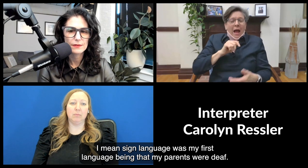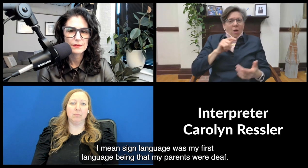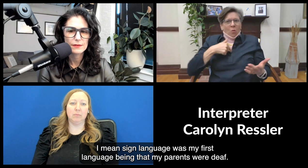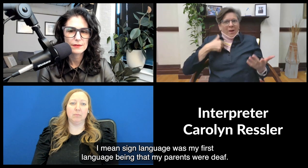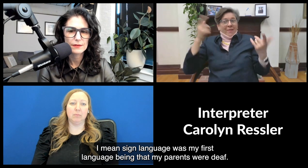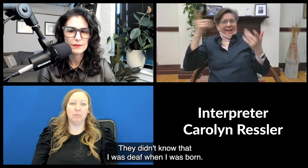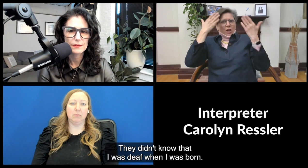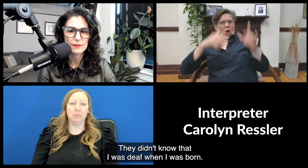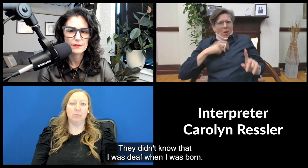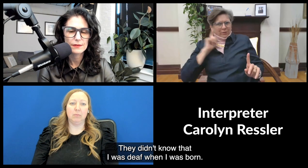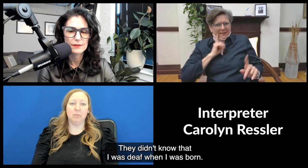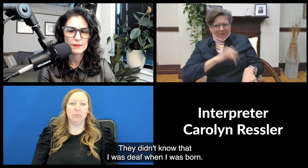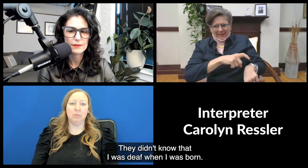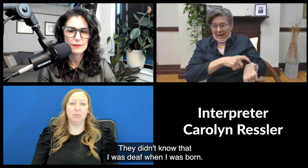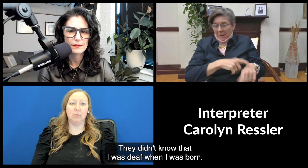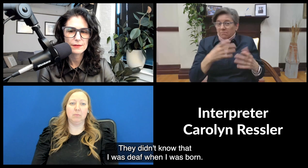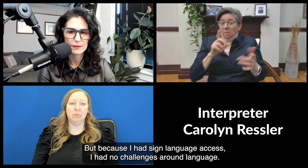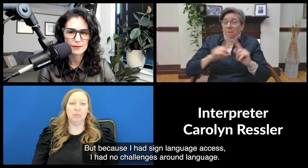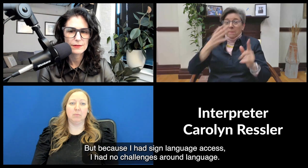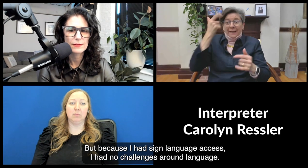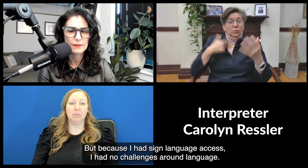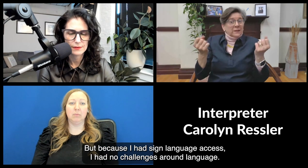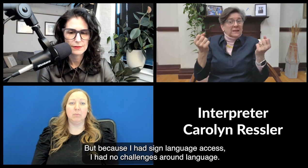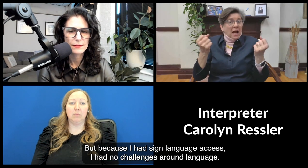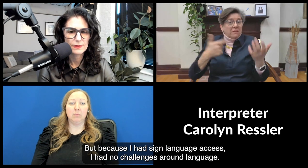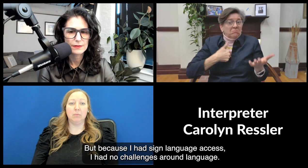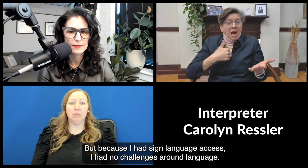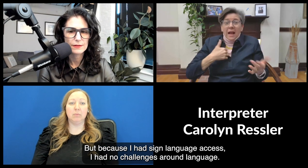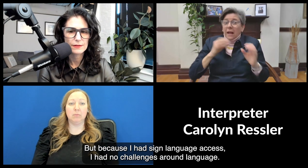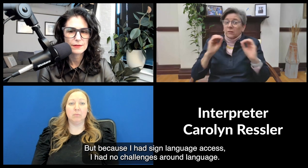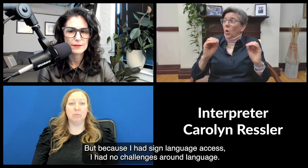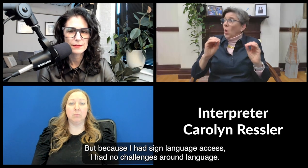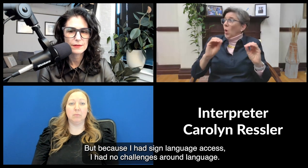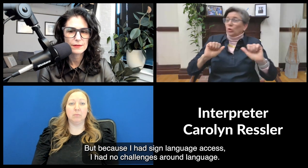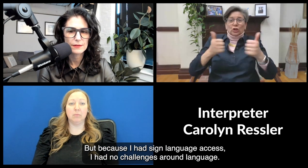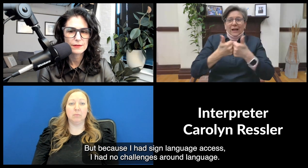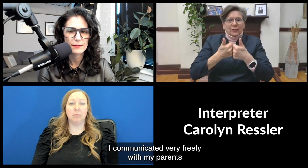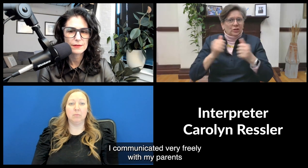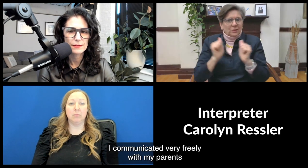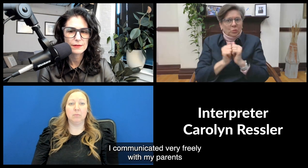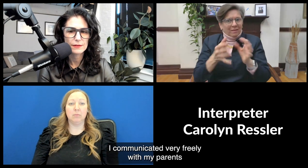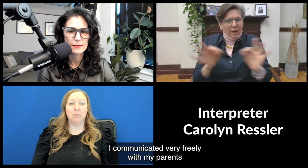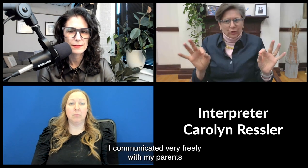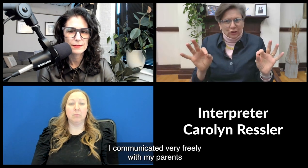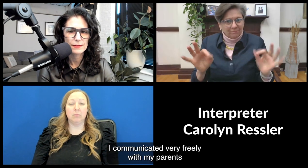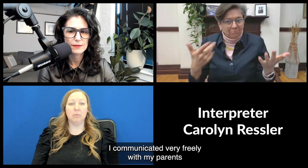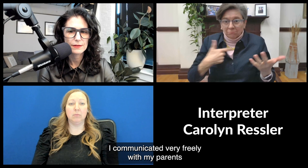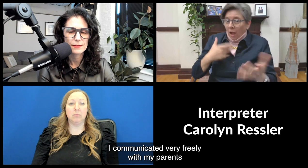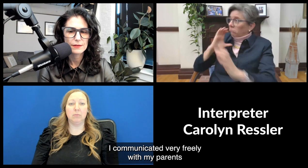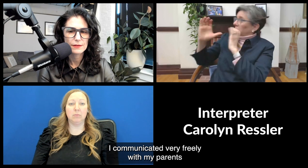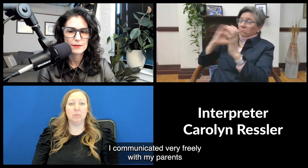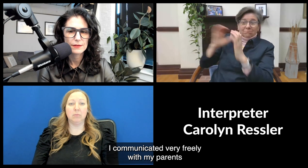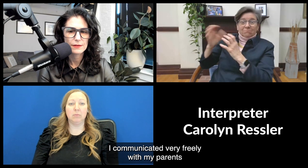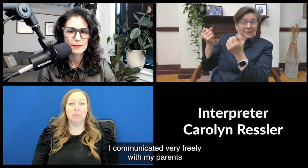mean, deaf sign language was my first language, being that my parents were deaf. They didn't know that I was deaf when I was born, but because I had sign language access, I